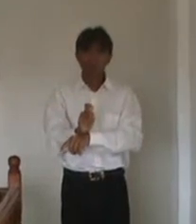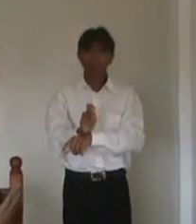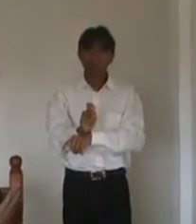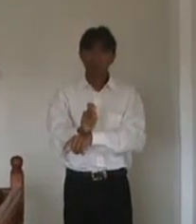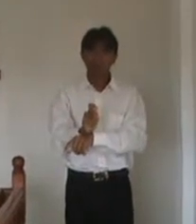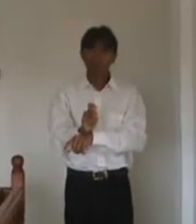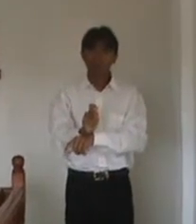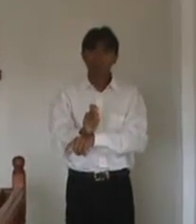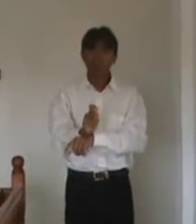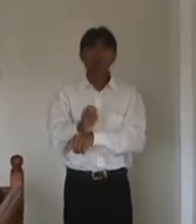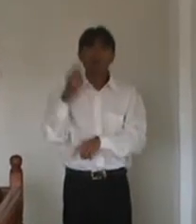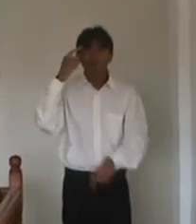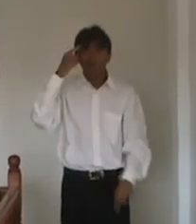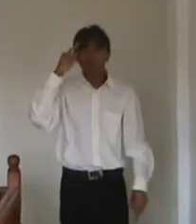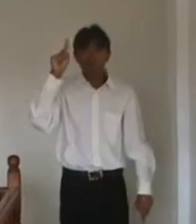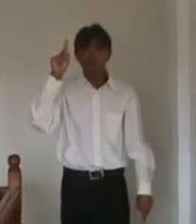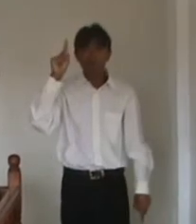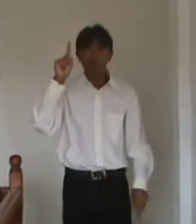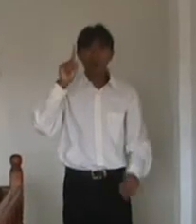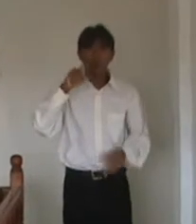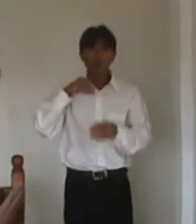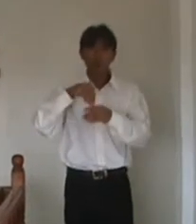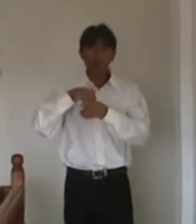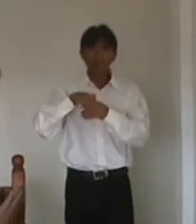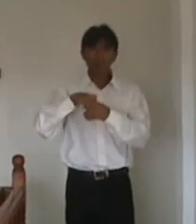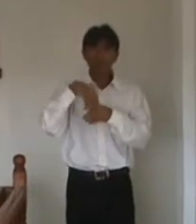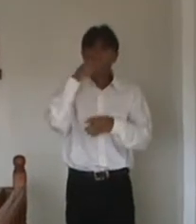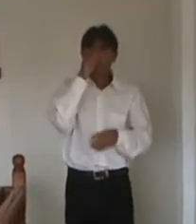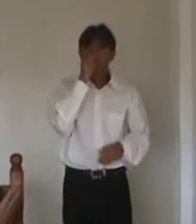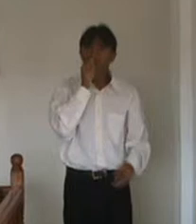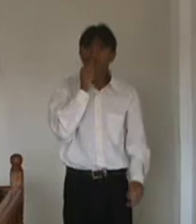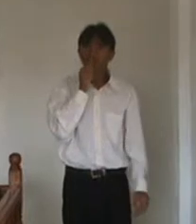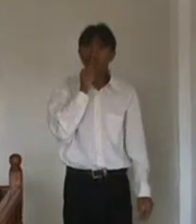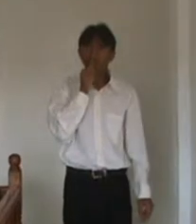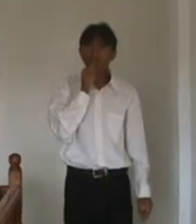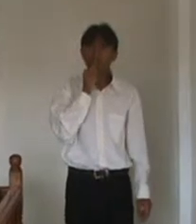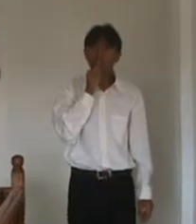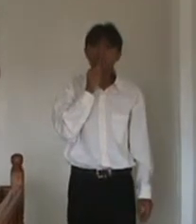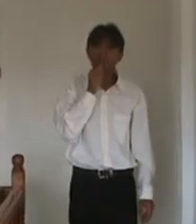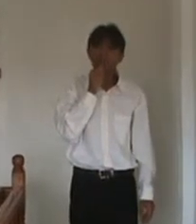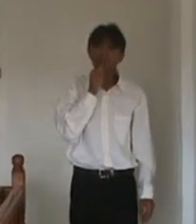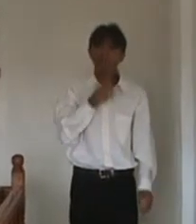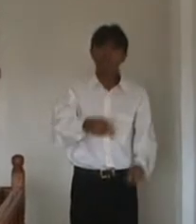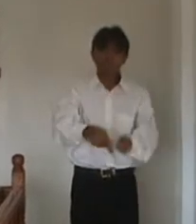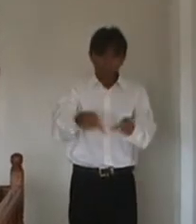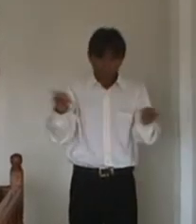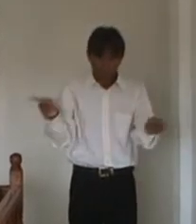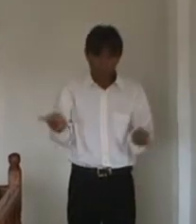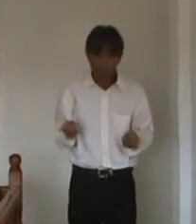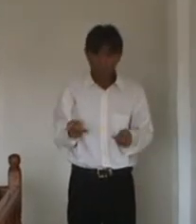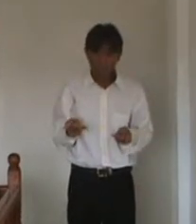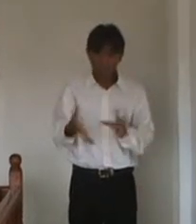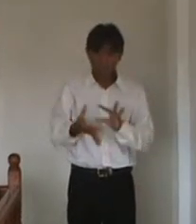For in the secret places